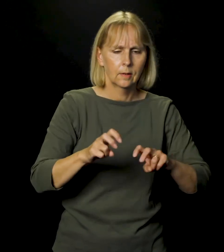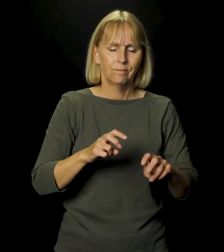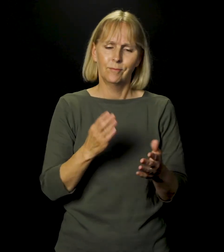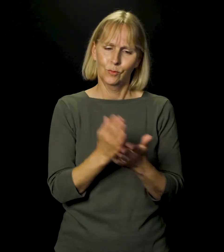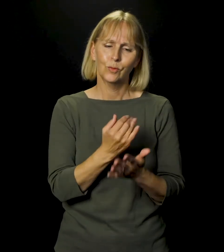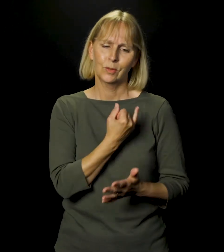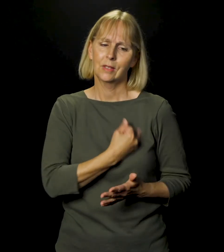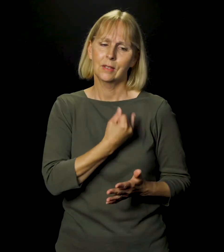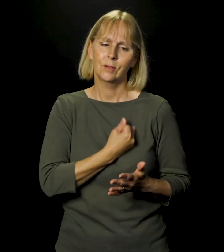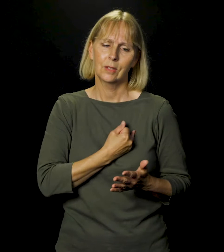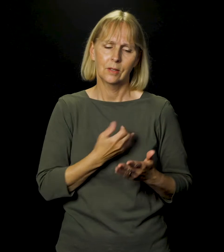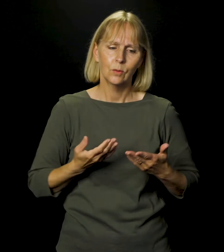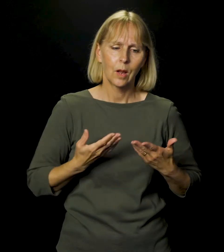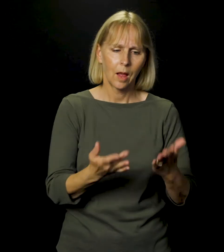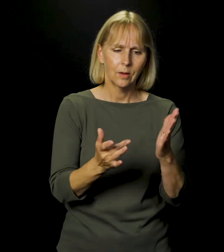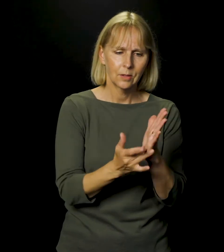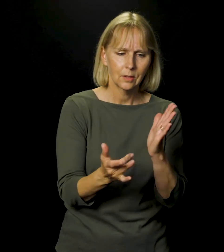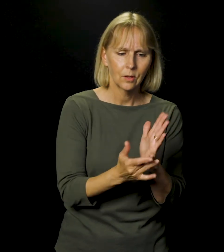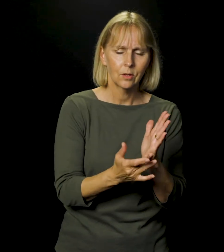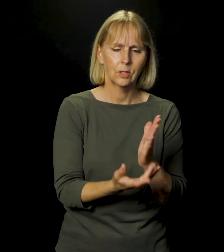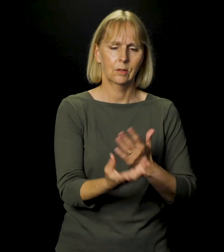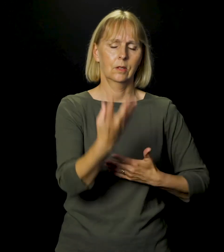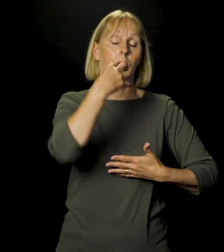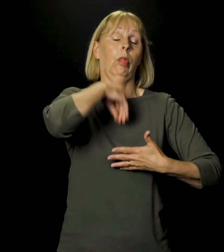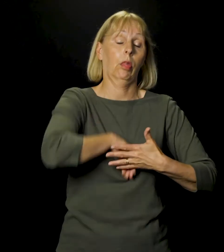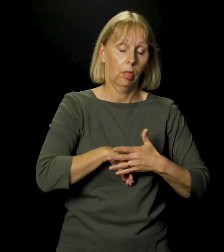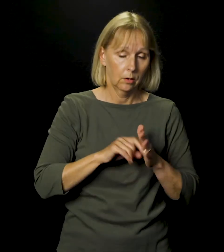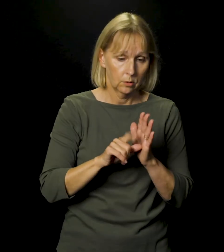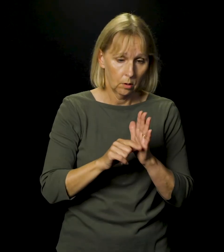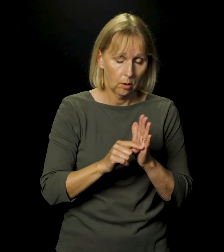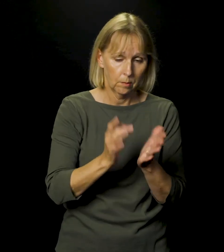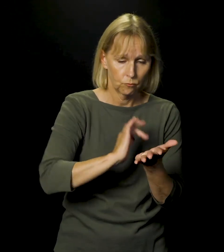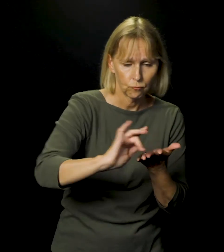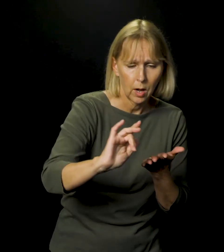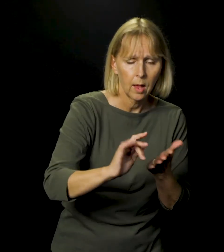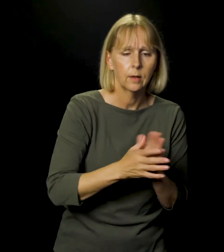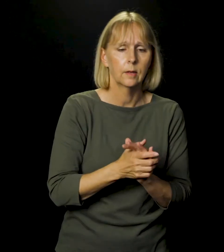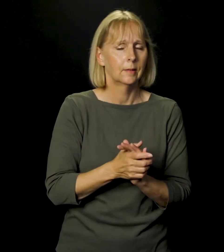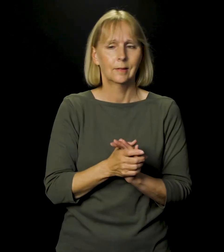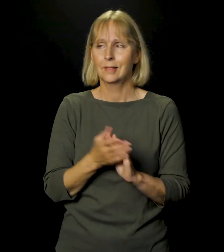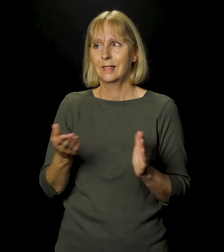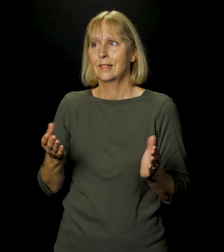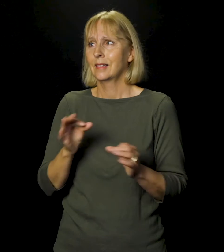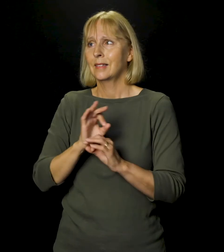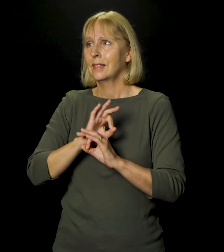our media-saturated lives to erode our time and commitment to you rather than enrich